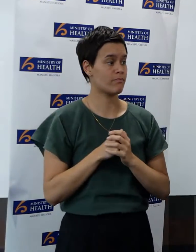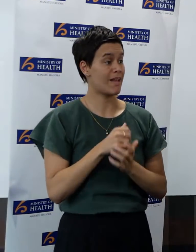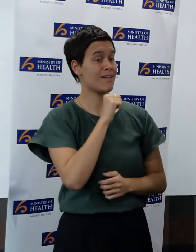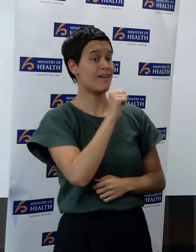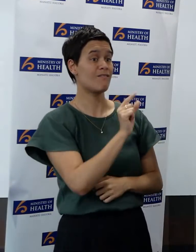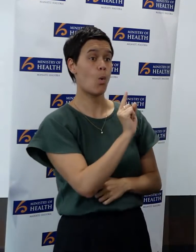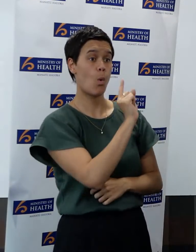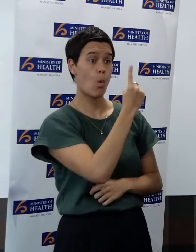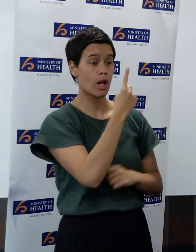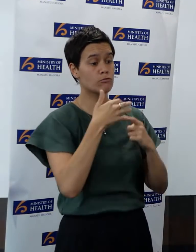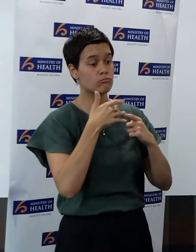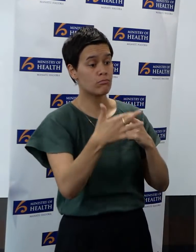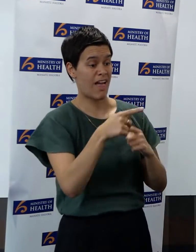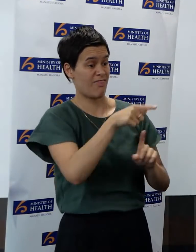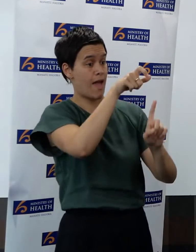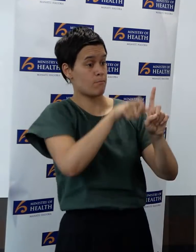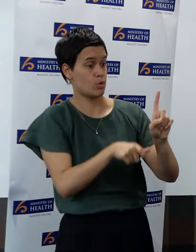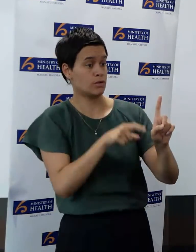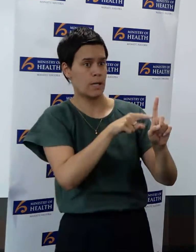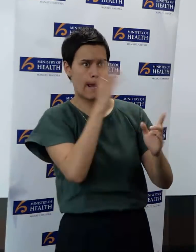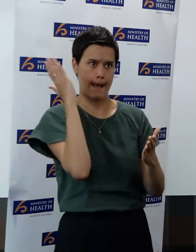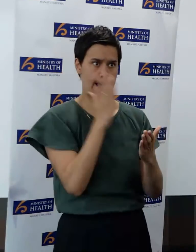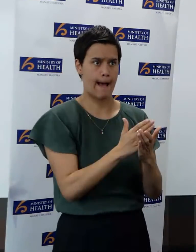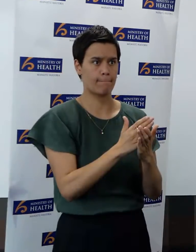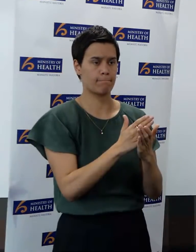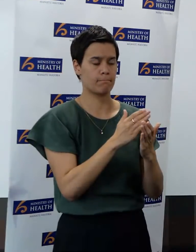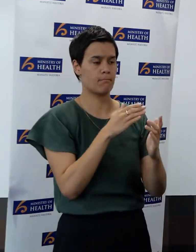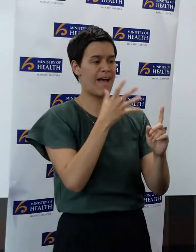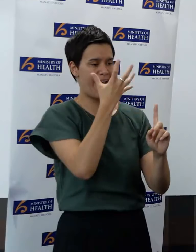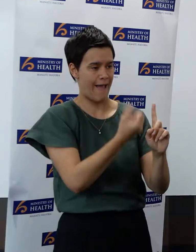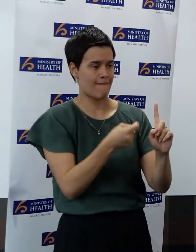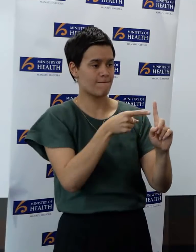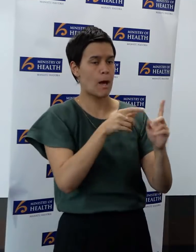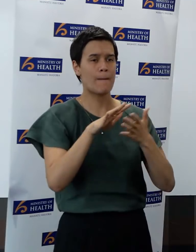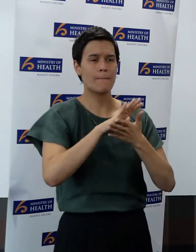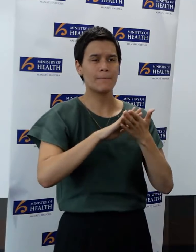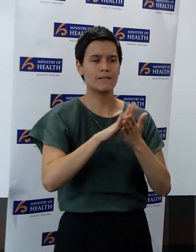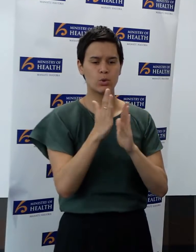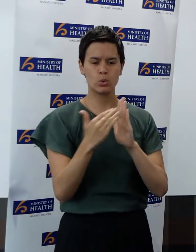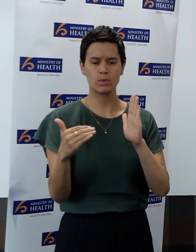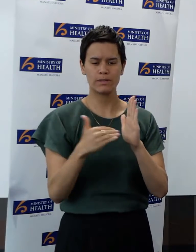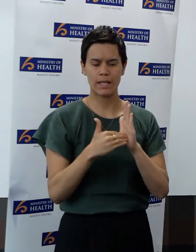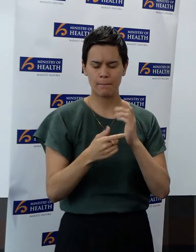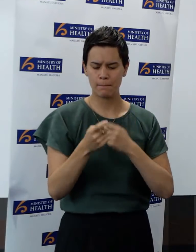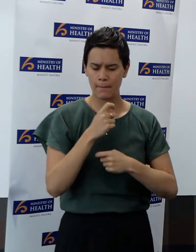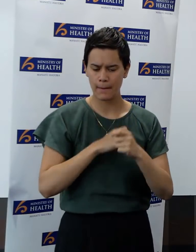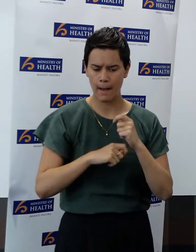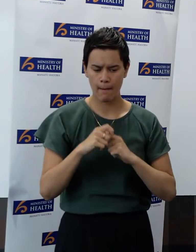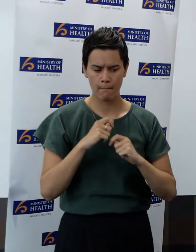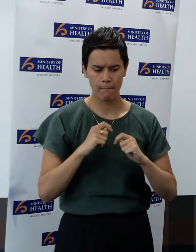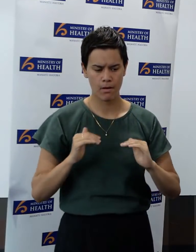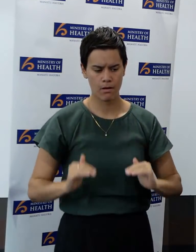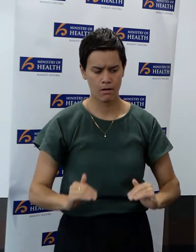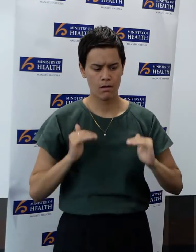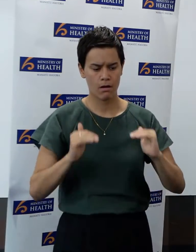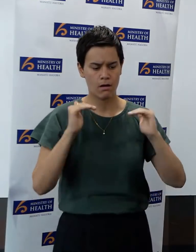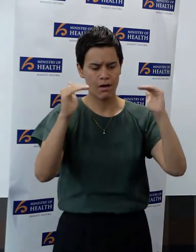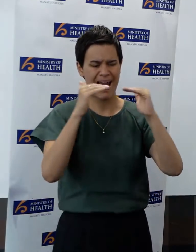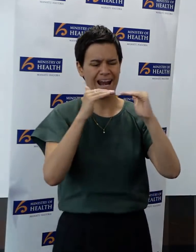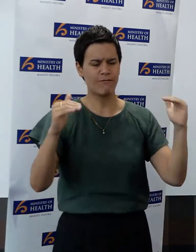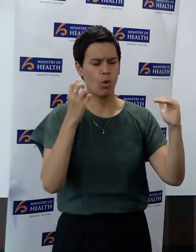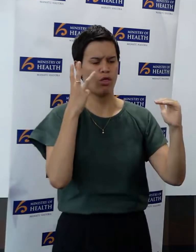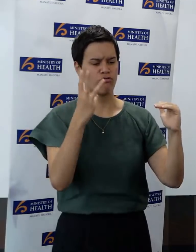Zealand, would that mean that New Zealand would have to ramp up to, was it level 3 of the pandemic plan?